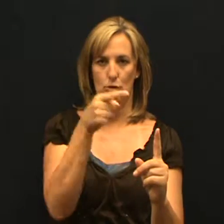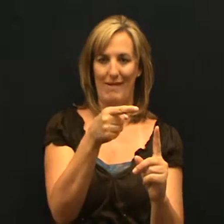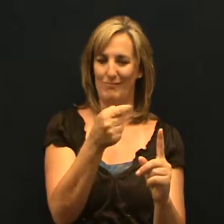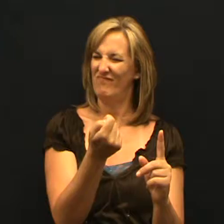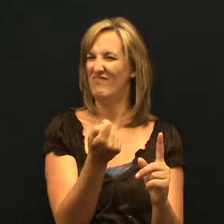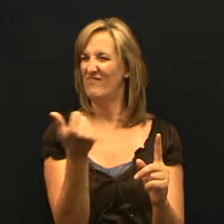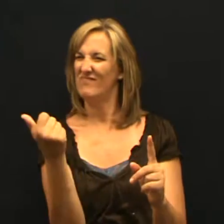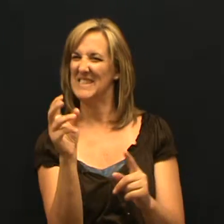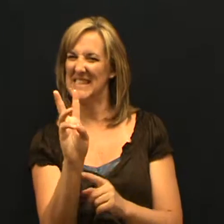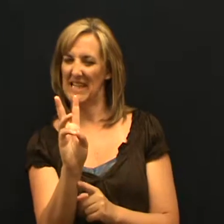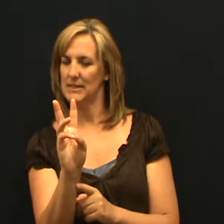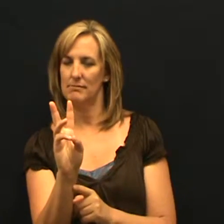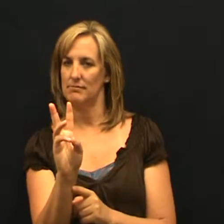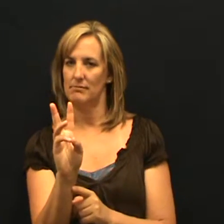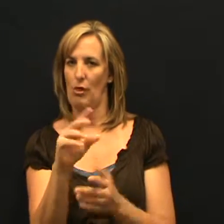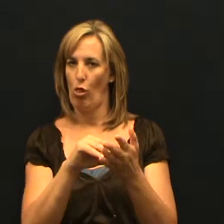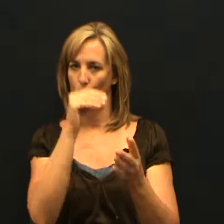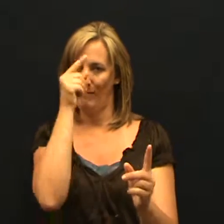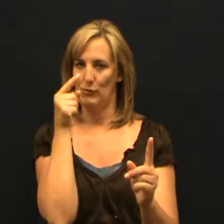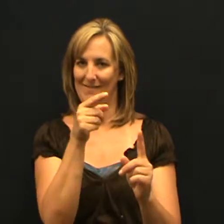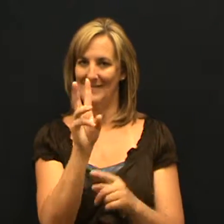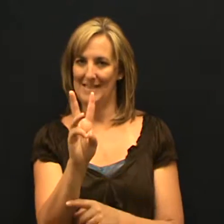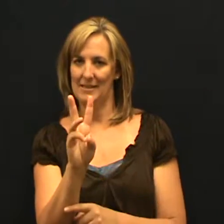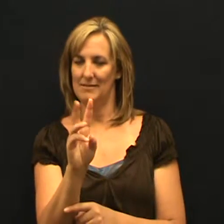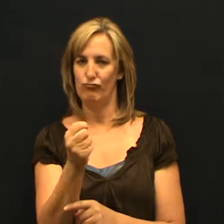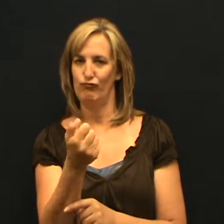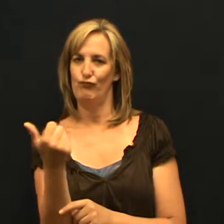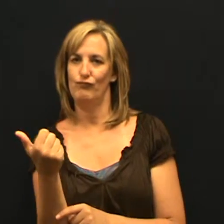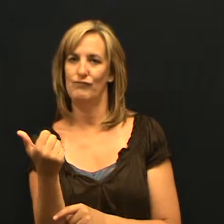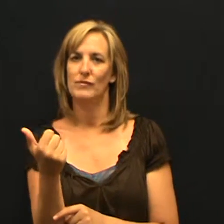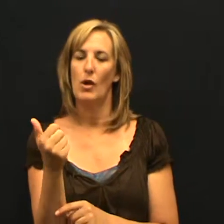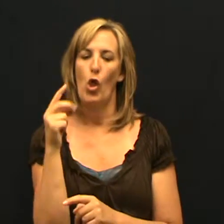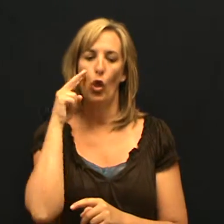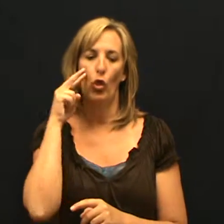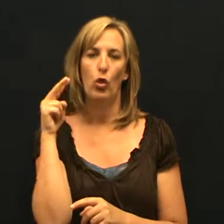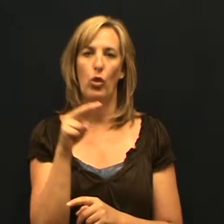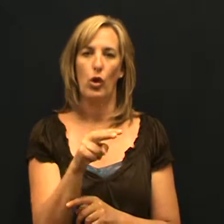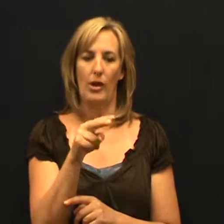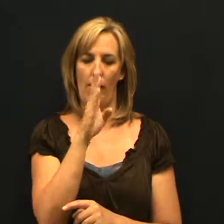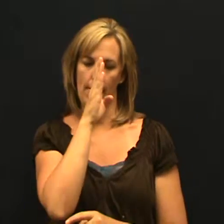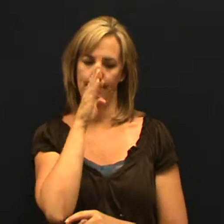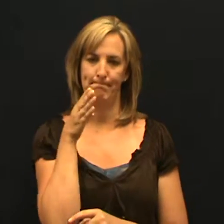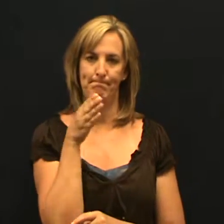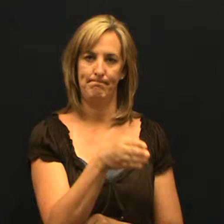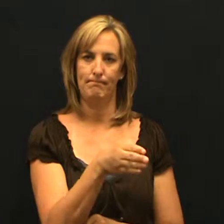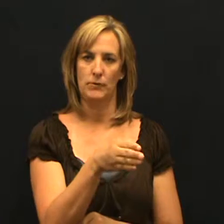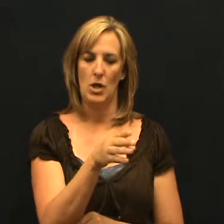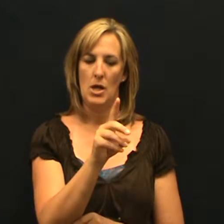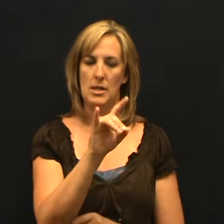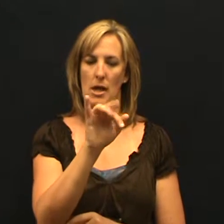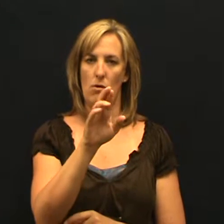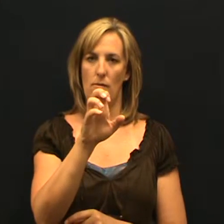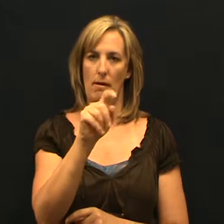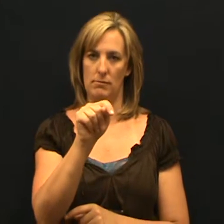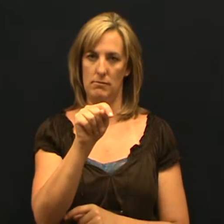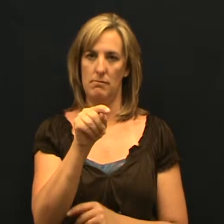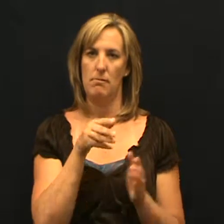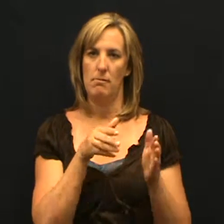6, which is looking at the direct method for reporting cash flows for